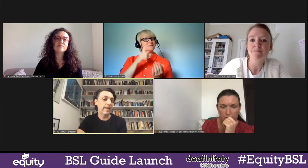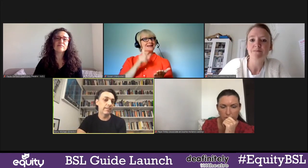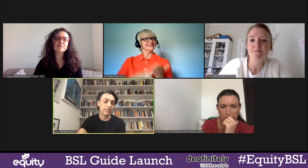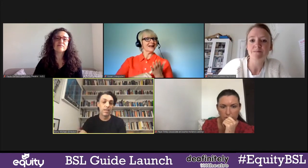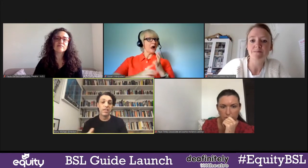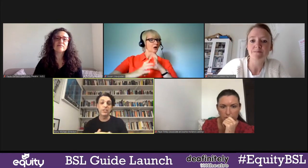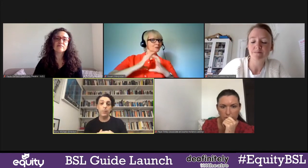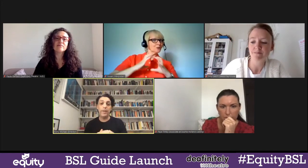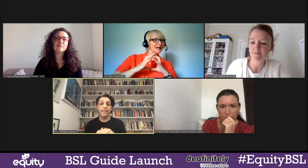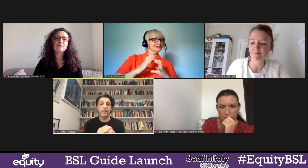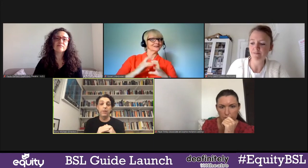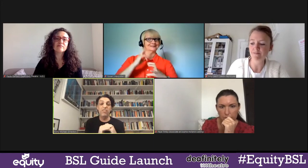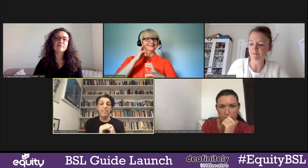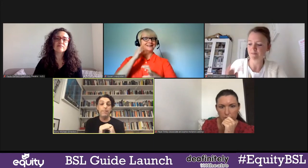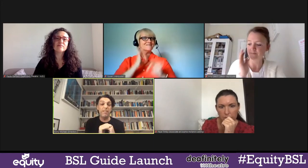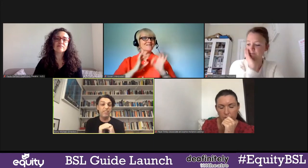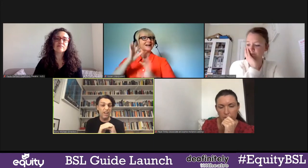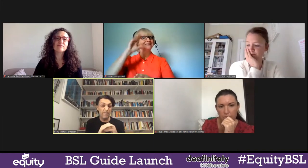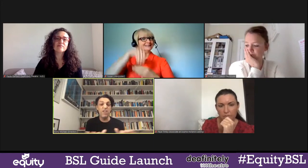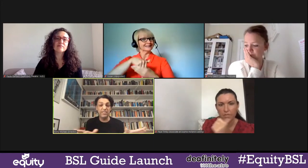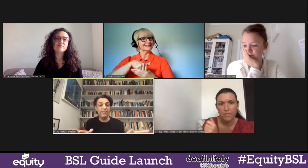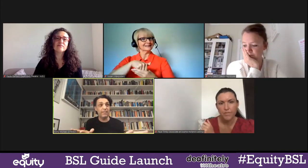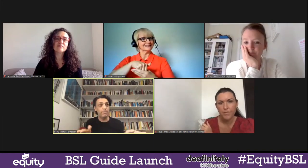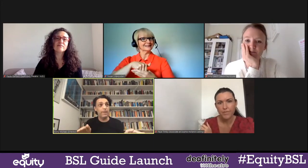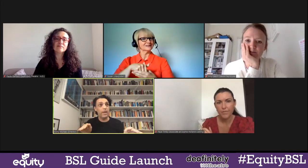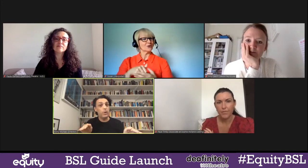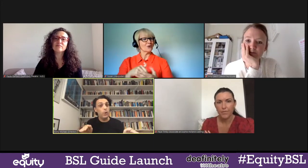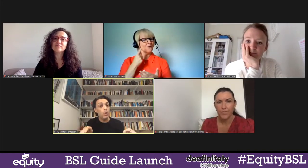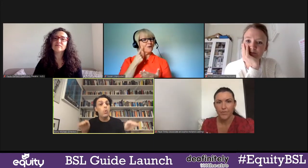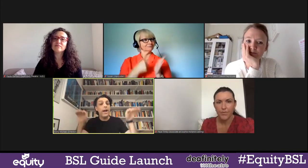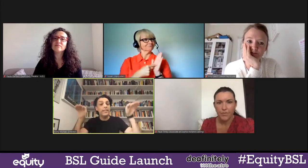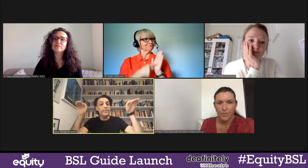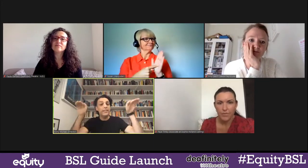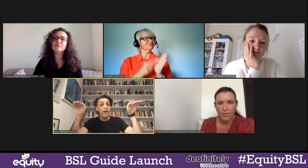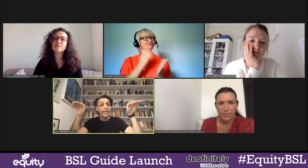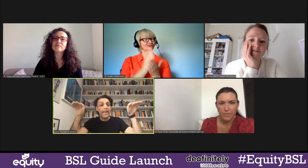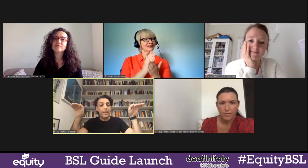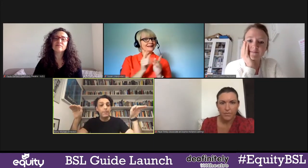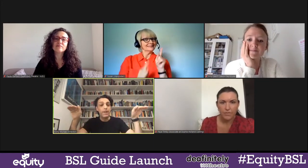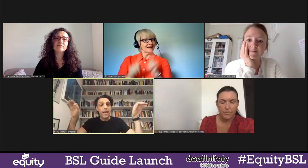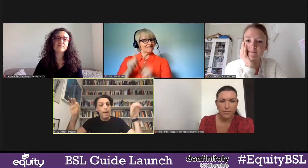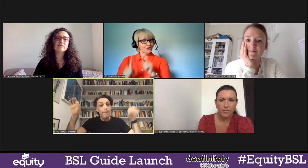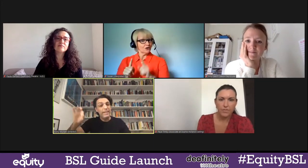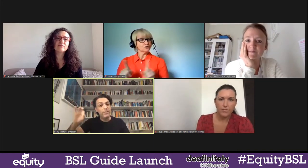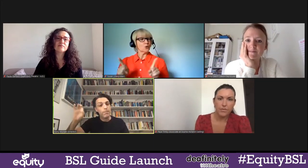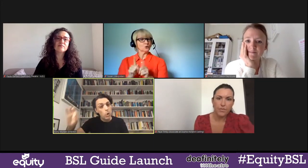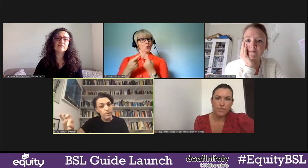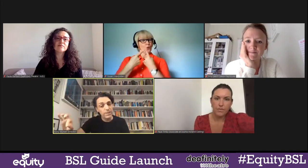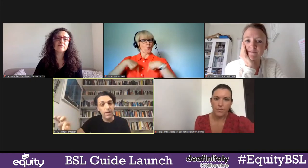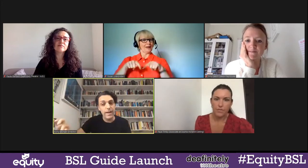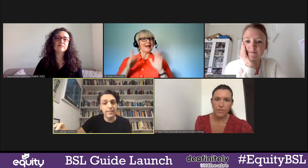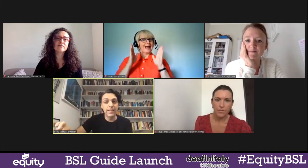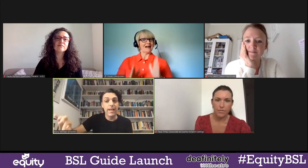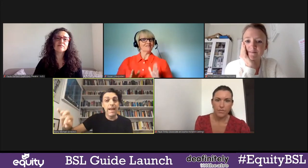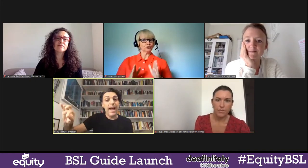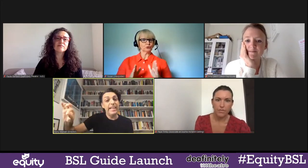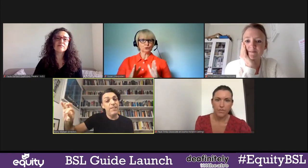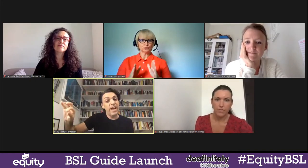actors. So the thing about the diversity thing meant that we all had to up our game and be even more precise, and it gave